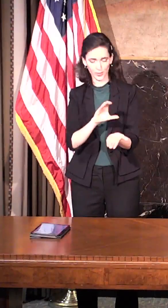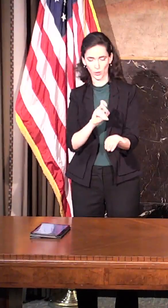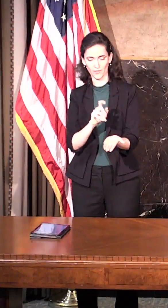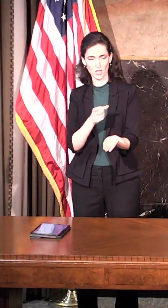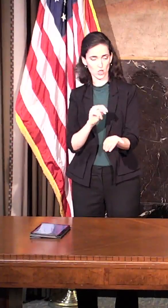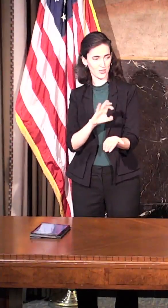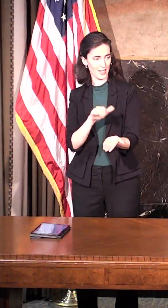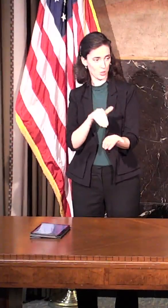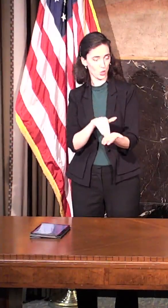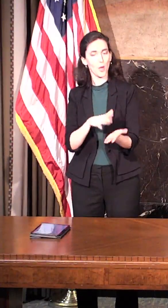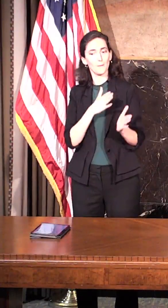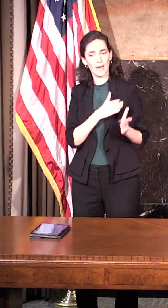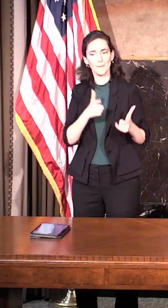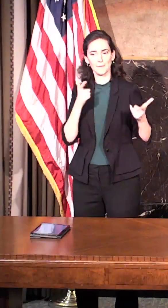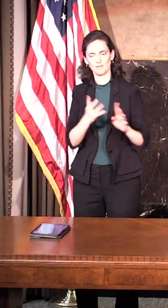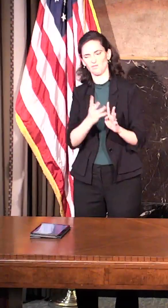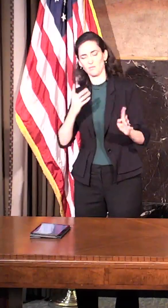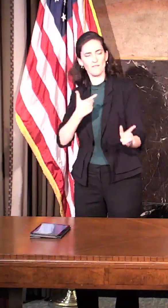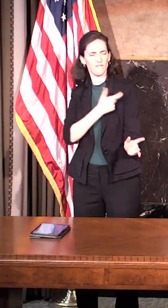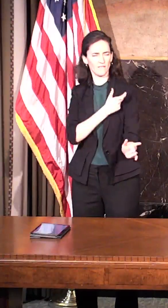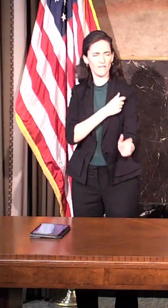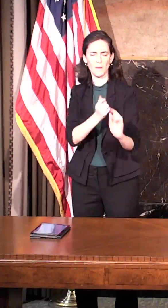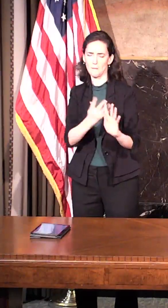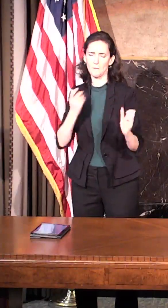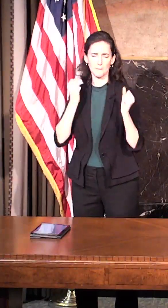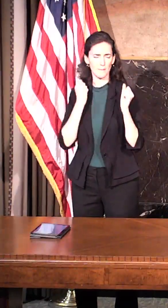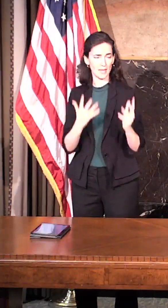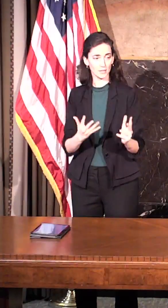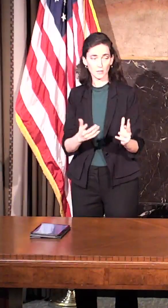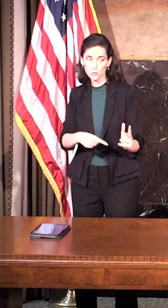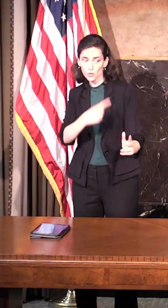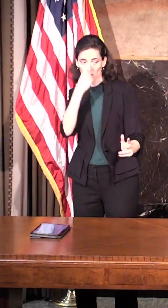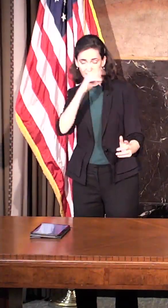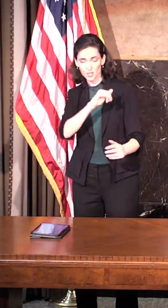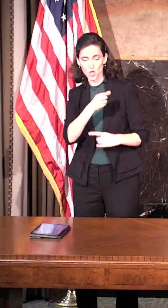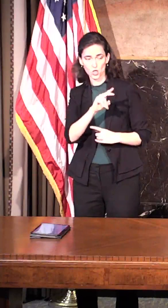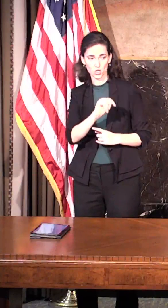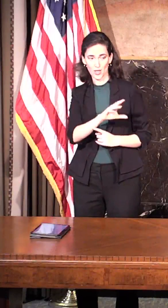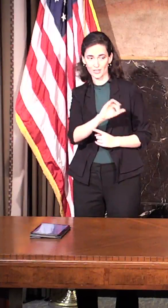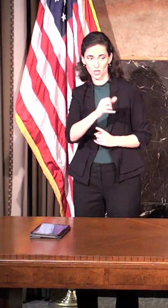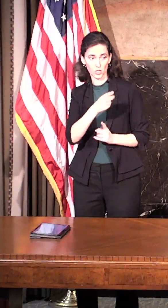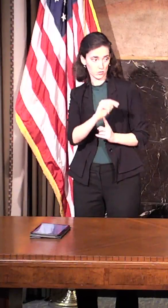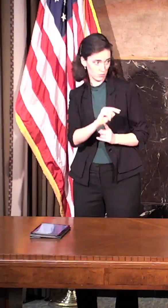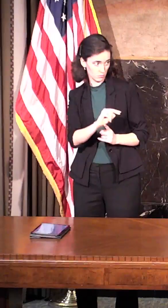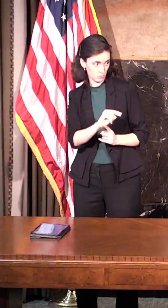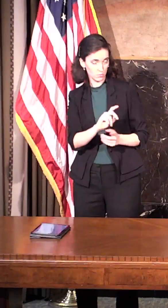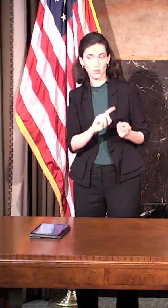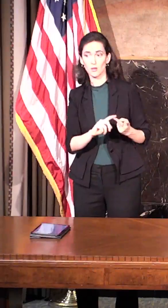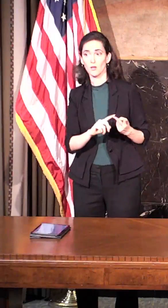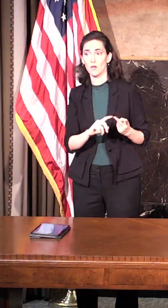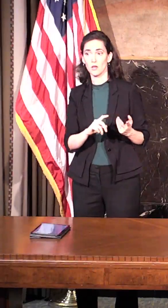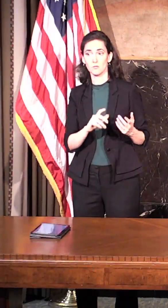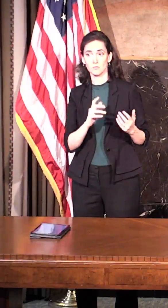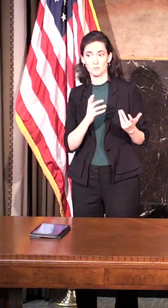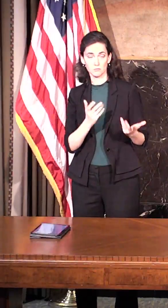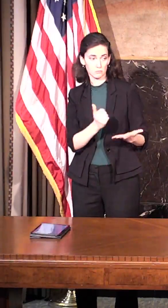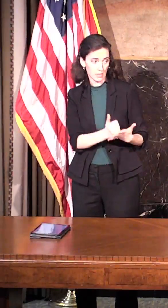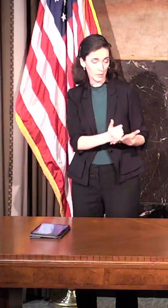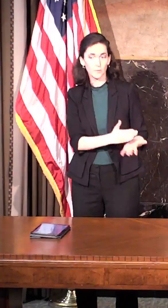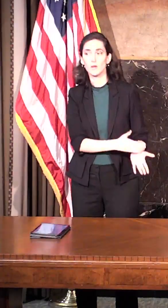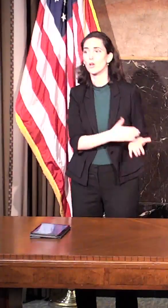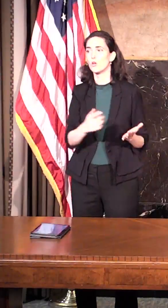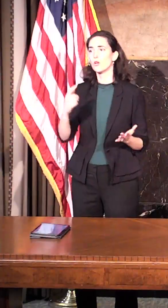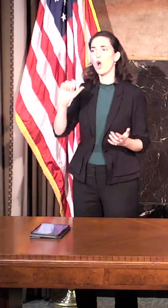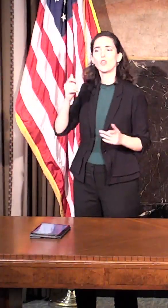& Johnson's going to enable more of that because of all the reasons you've laid out. Can you talk about specifically where else in the state? Are you talking with LSU about a